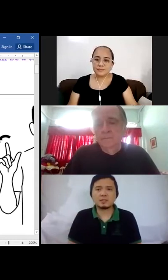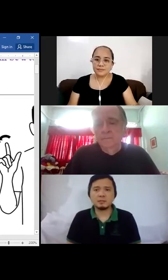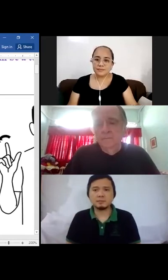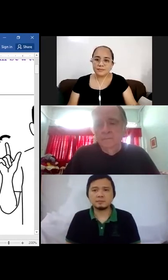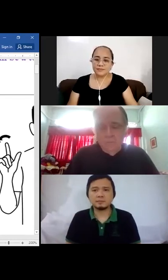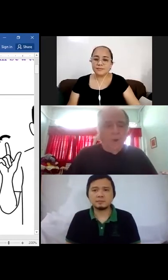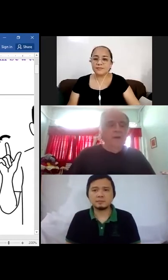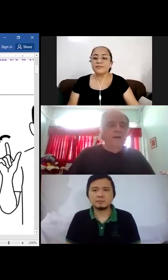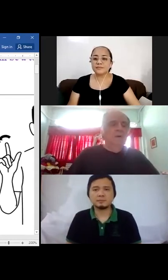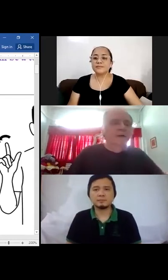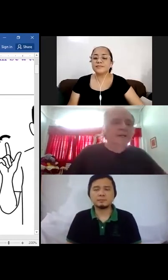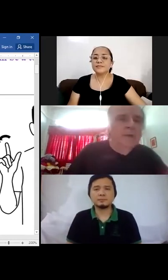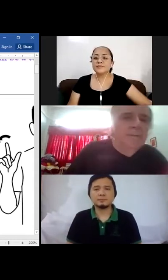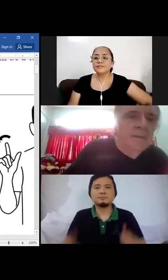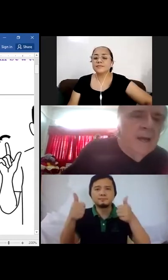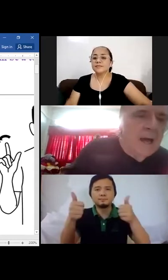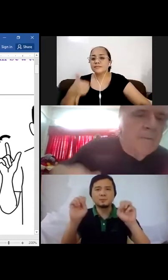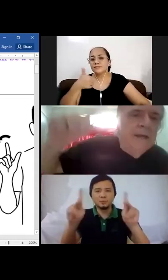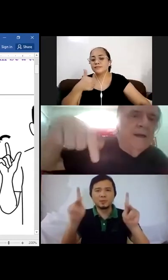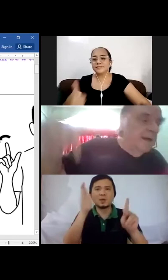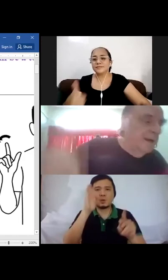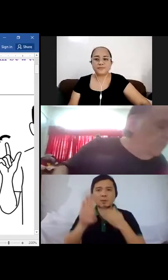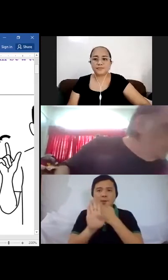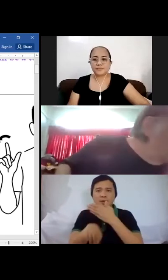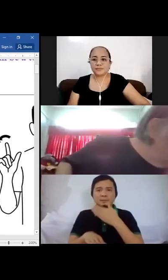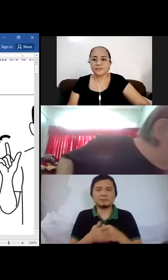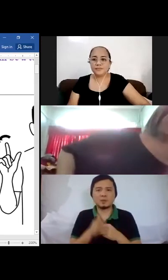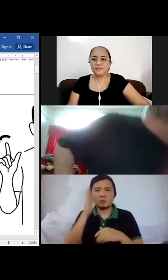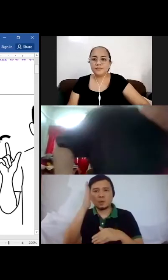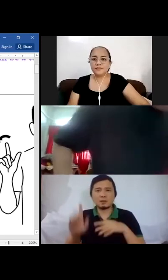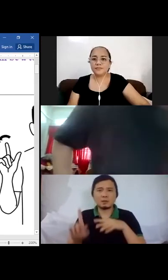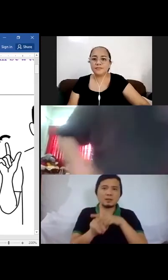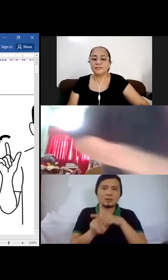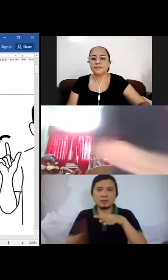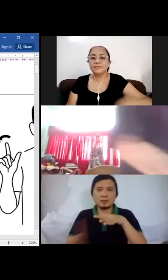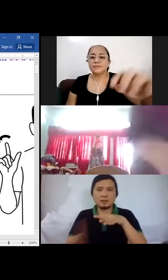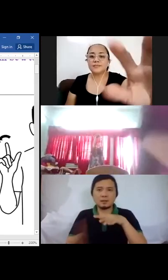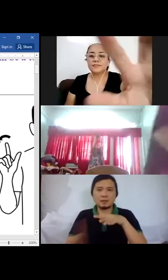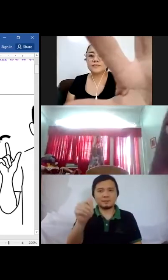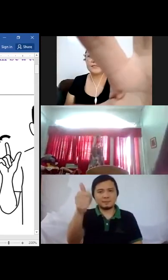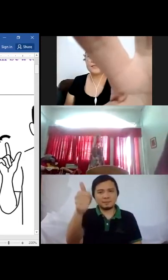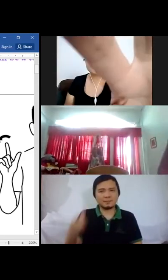None, sir. Okay, all right. I'll be in and out for a few minutes.